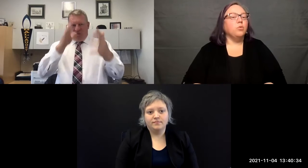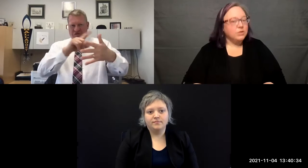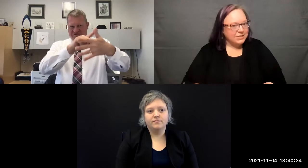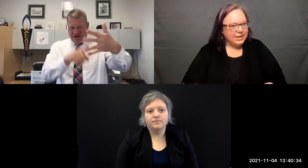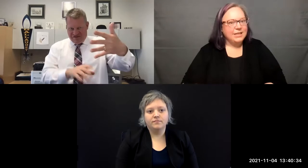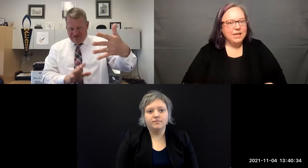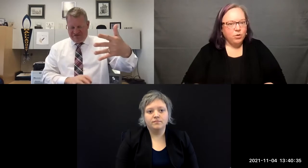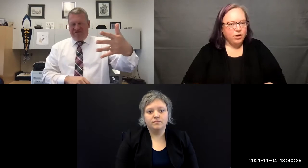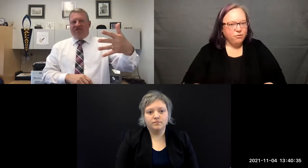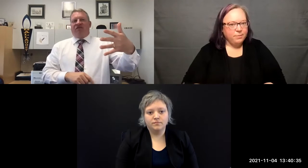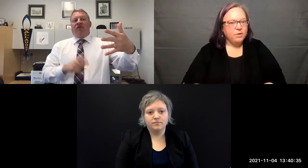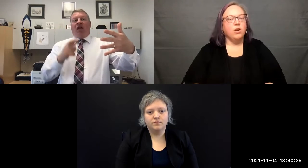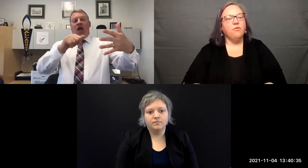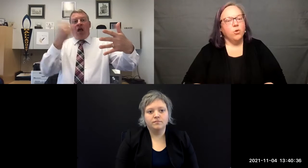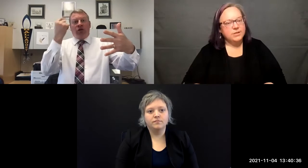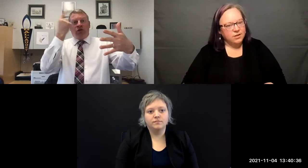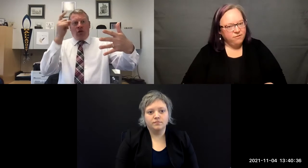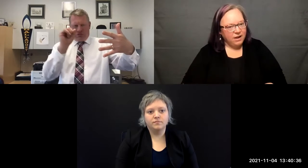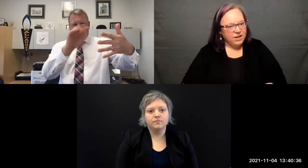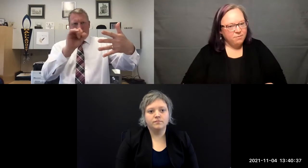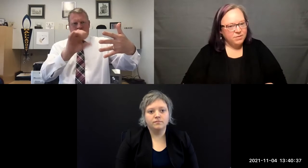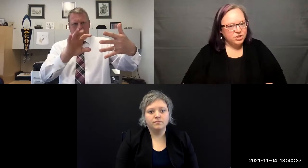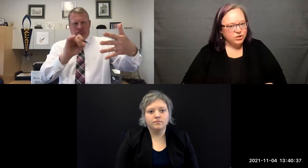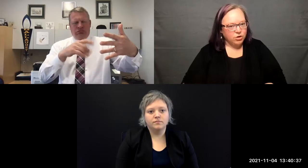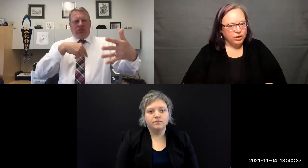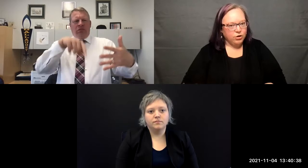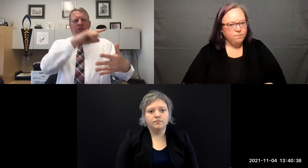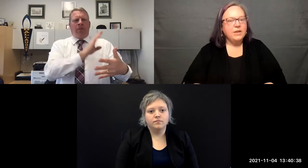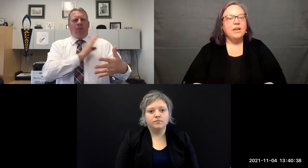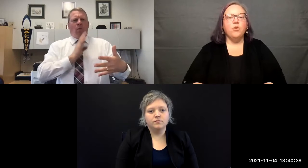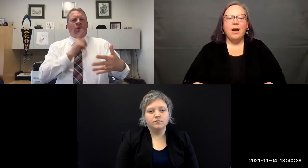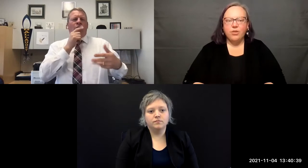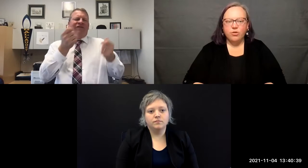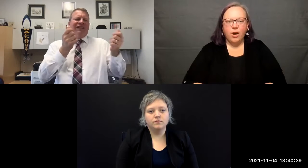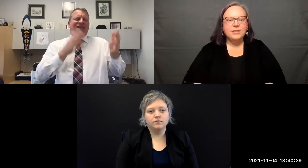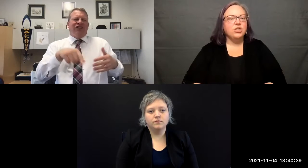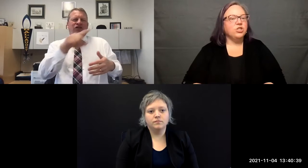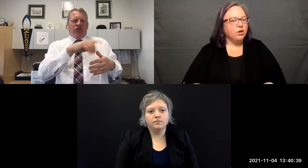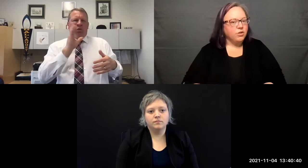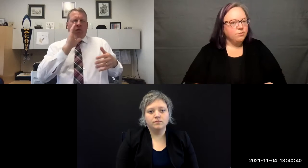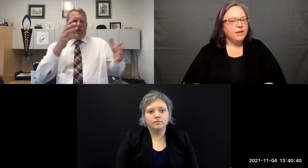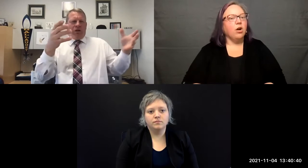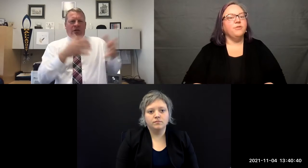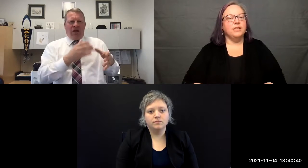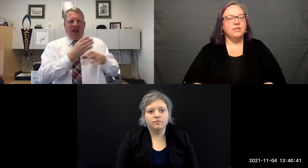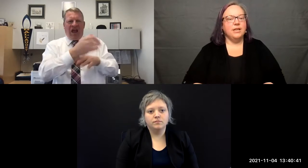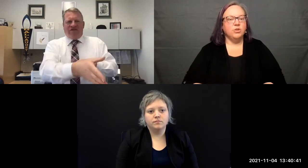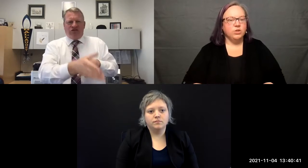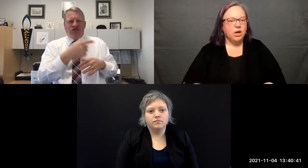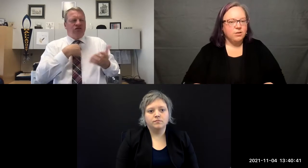So today, that's how we're going to frame it. We're going to focus on the 5 that I mentioned earlier. If you have other thoughts, share them, and our facilitators will document